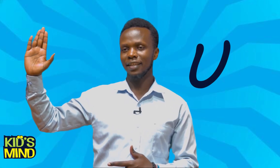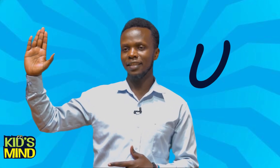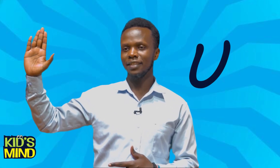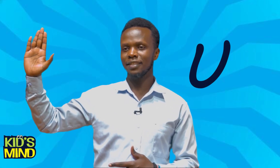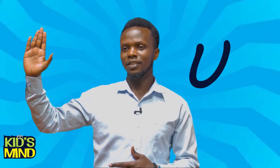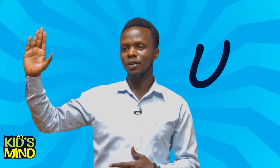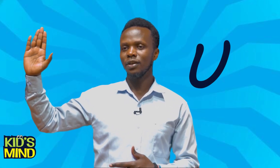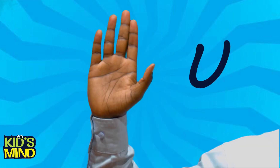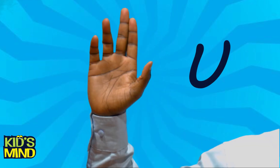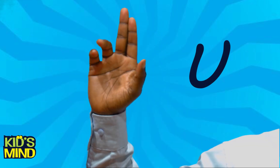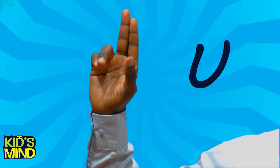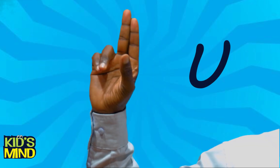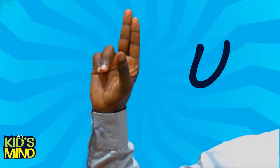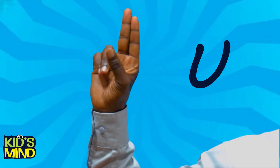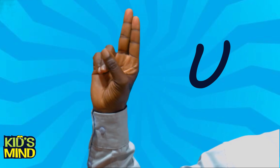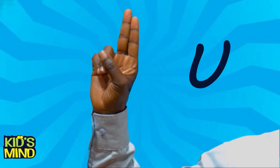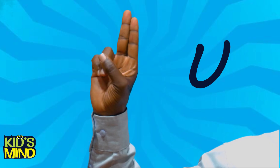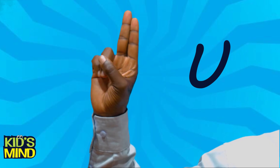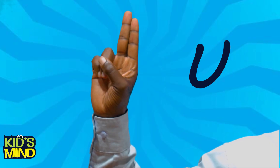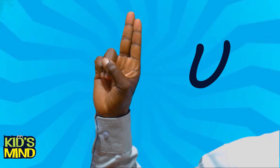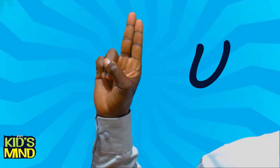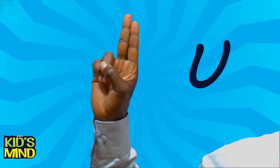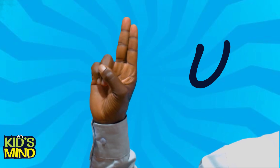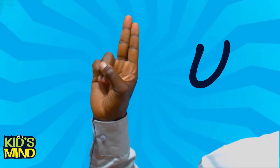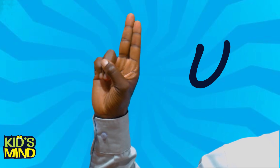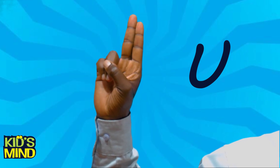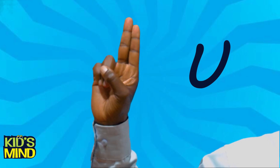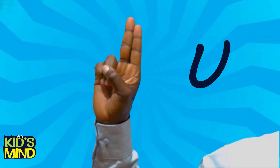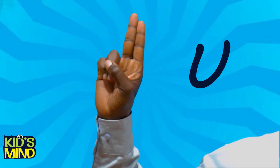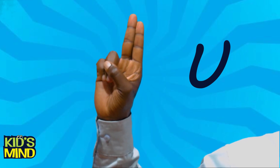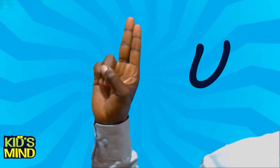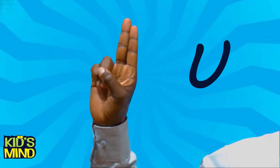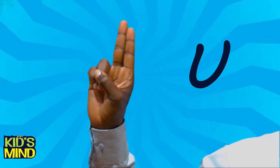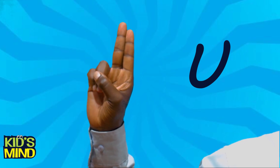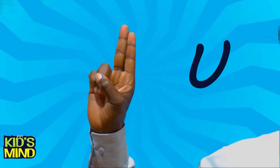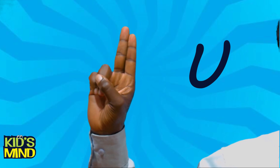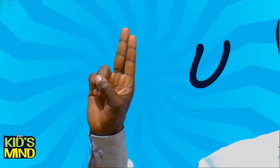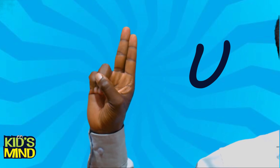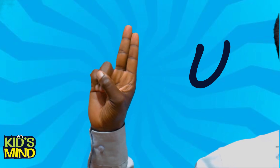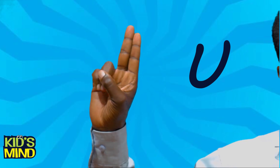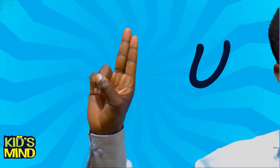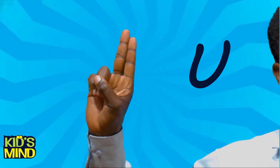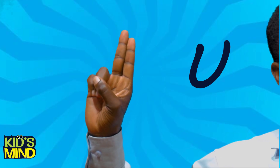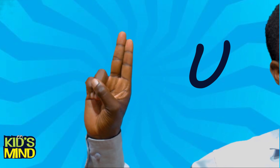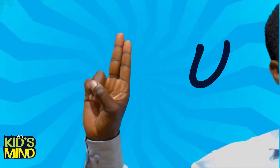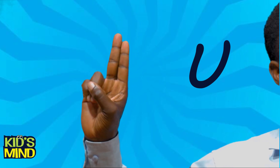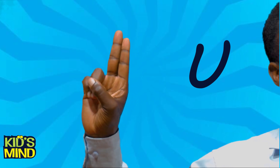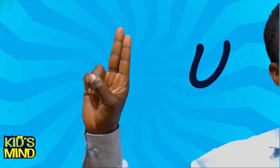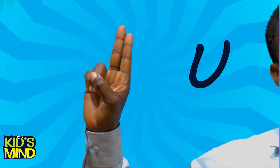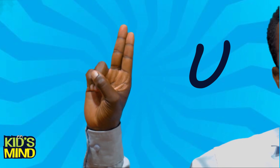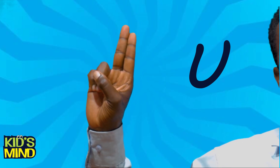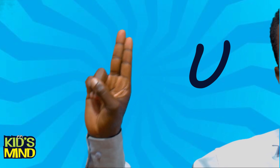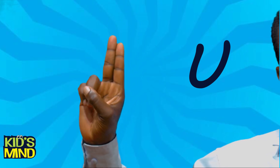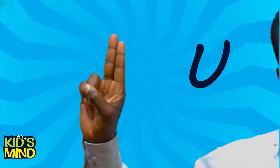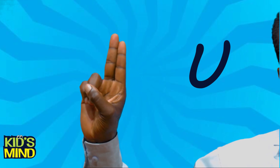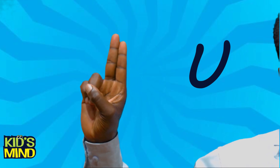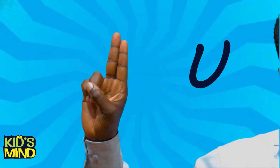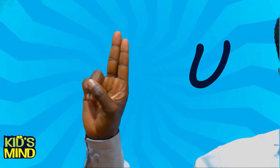this. Then you remain with just these two fingers. So this is letter U.